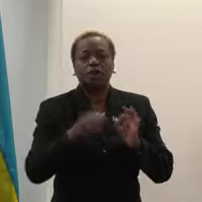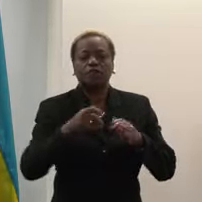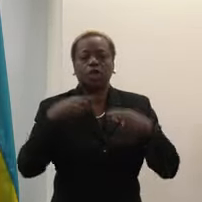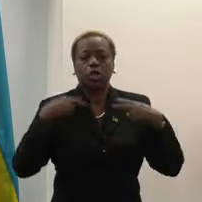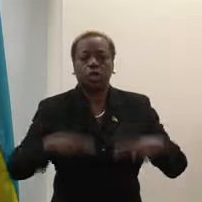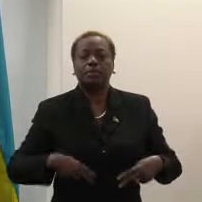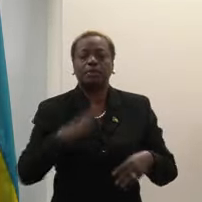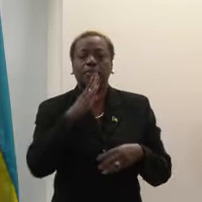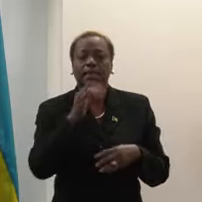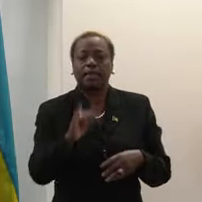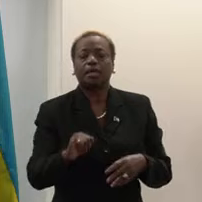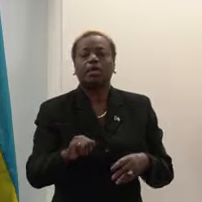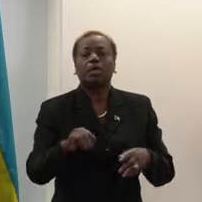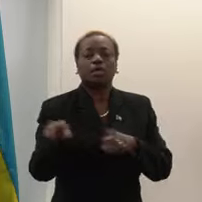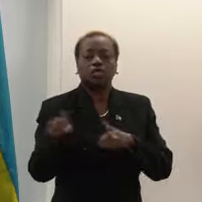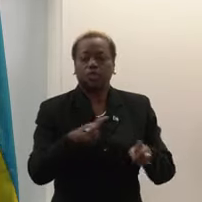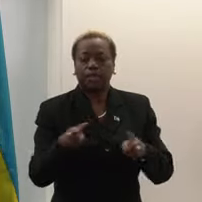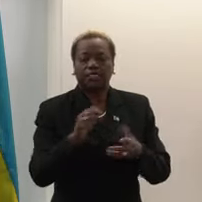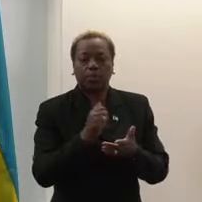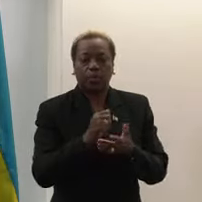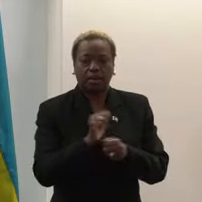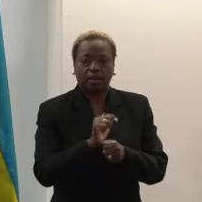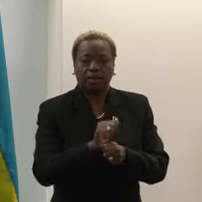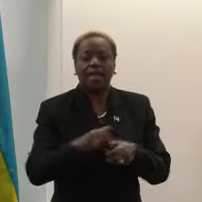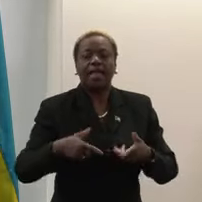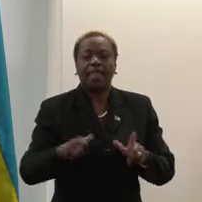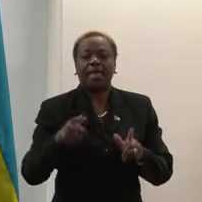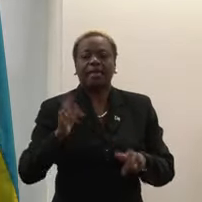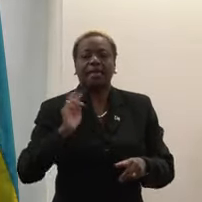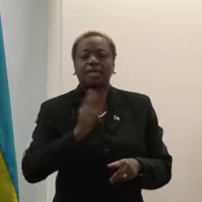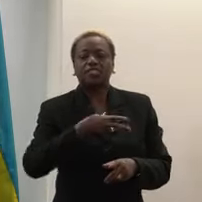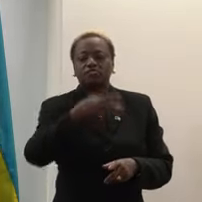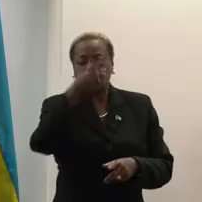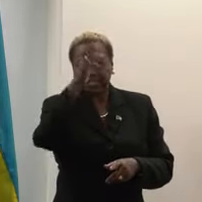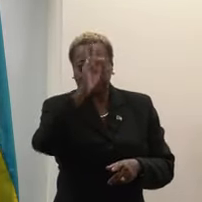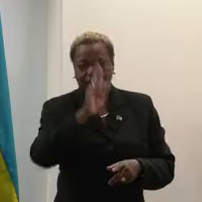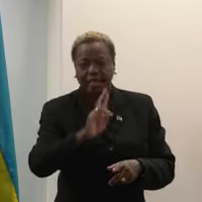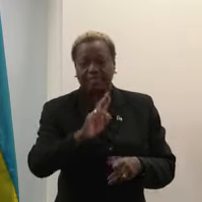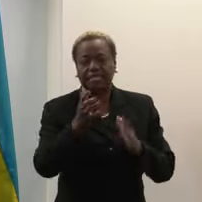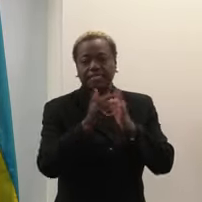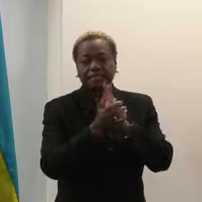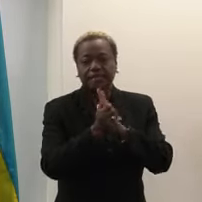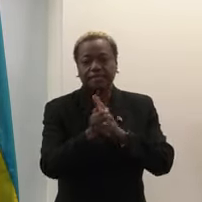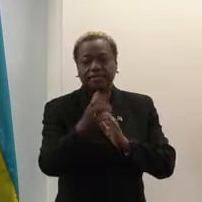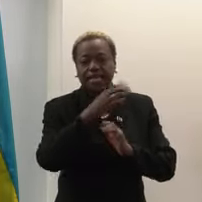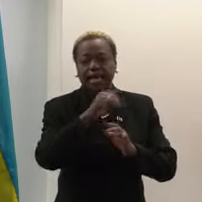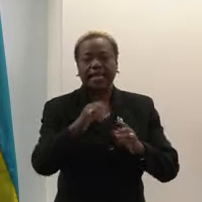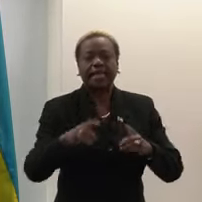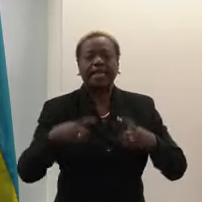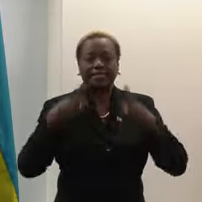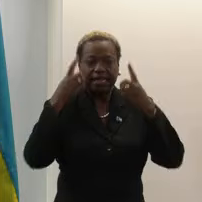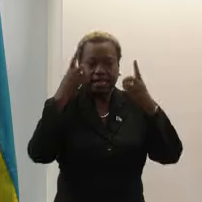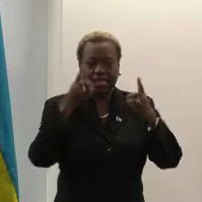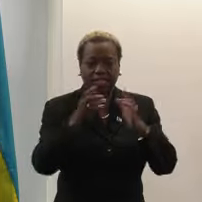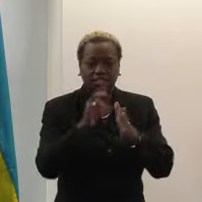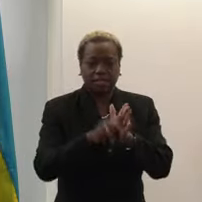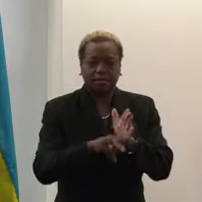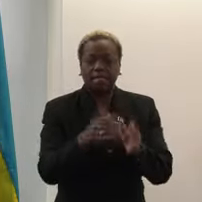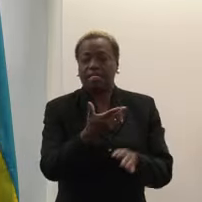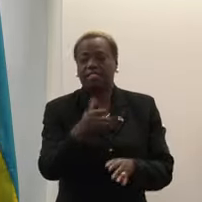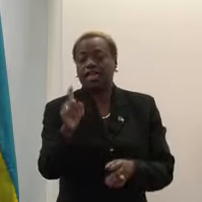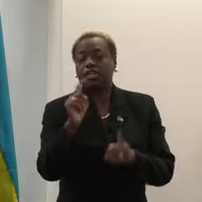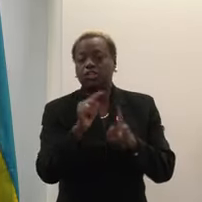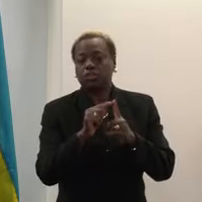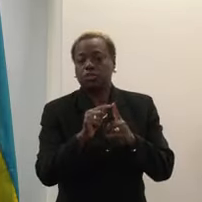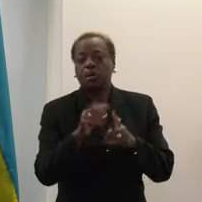being doing the work. Let us respect their skills and dedication. They too